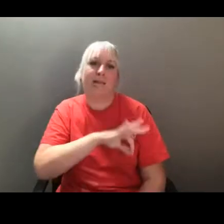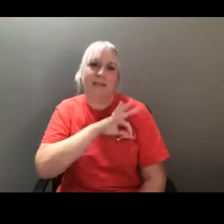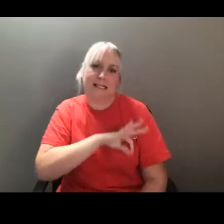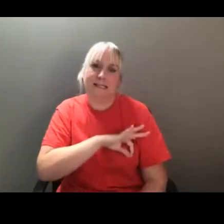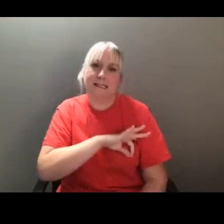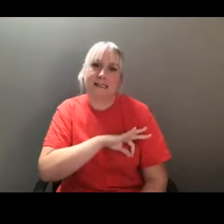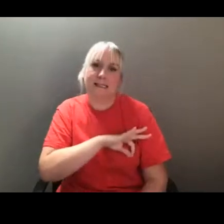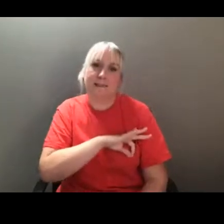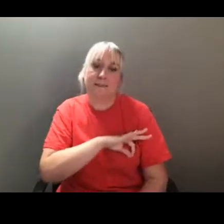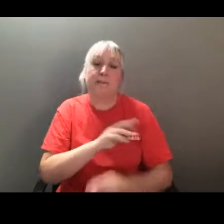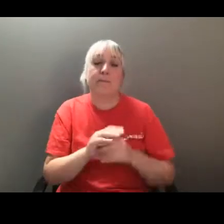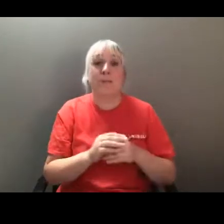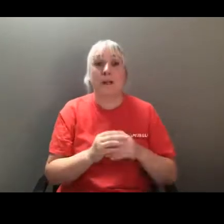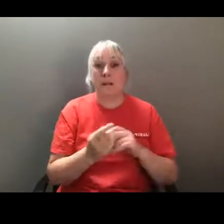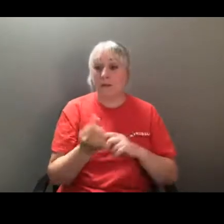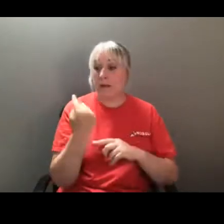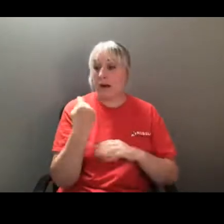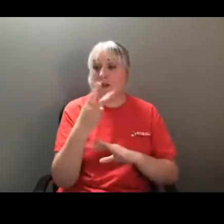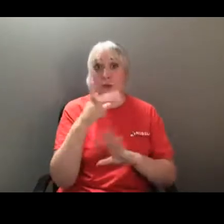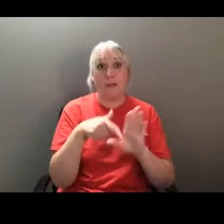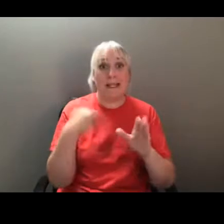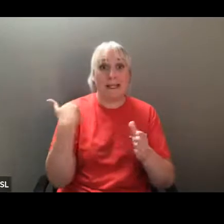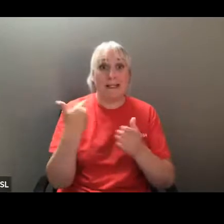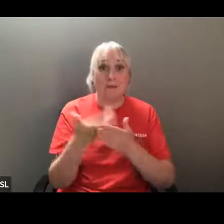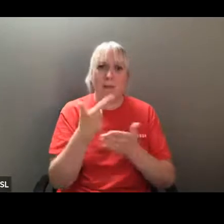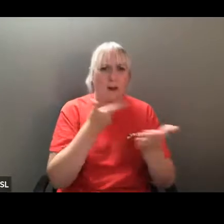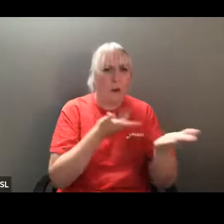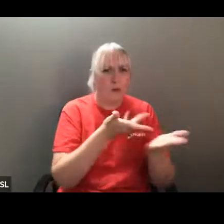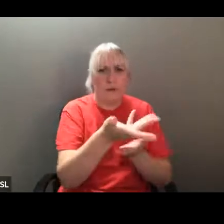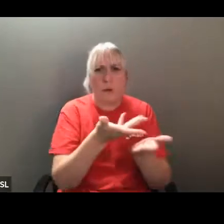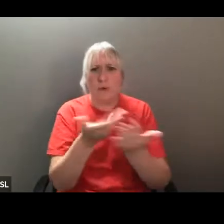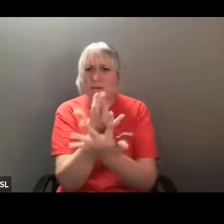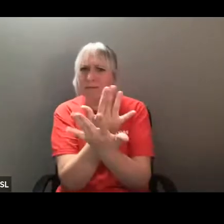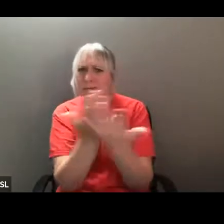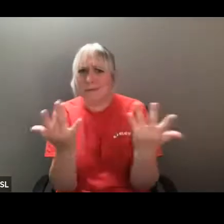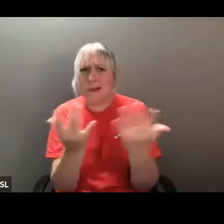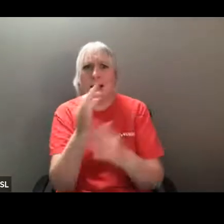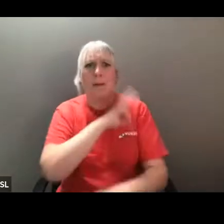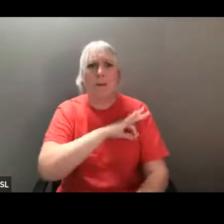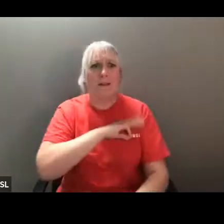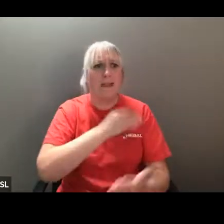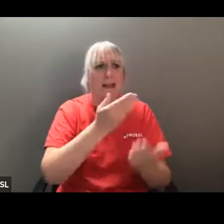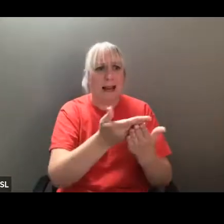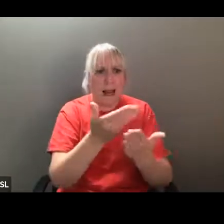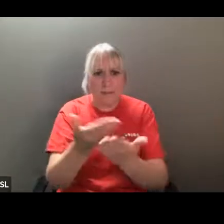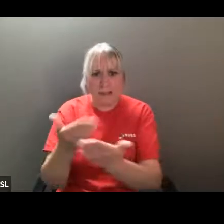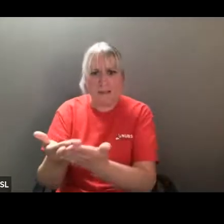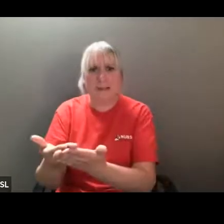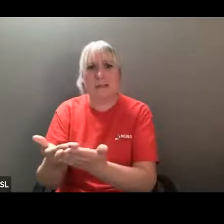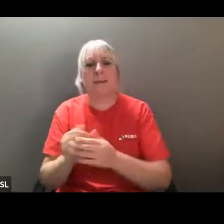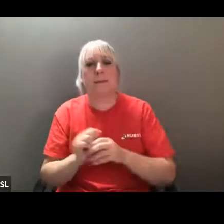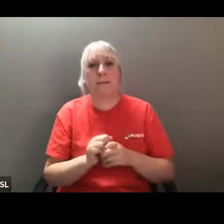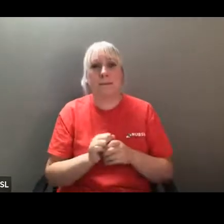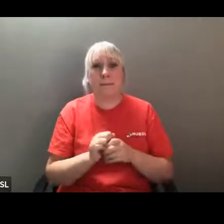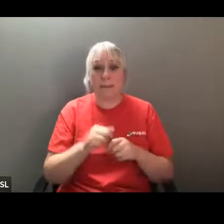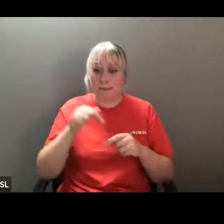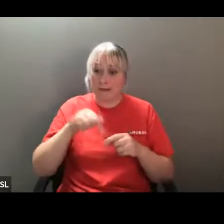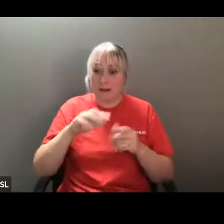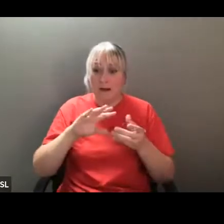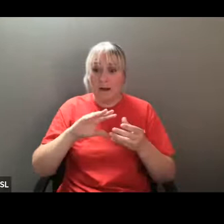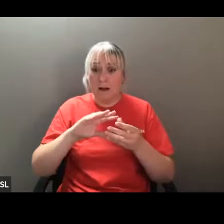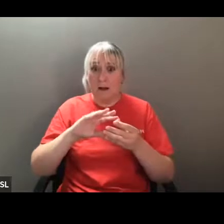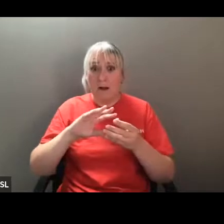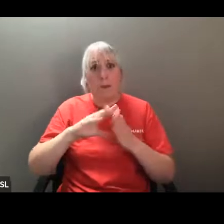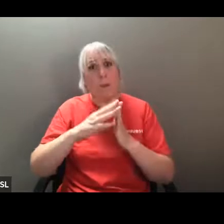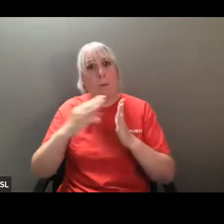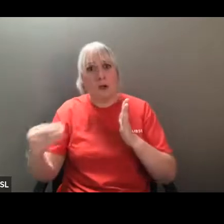past 2 years, they've widely consulted with benefit claimants, disabled people, and user-led groups. This model of trusting